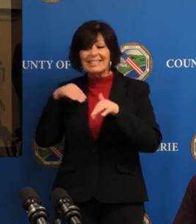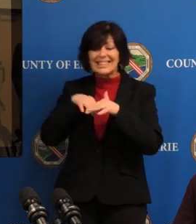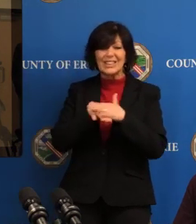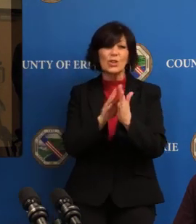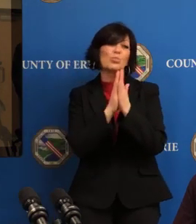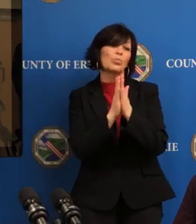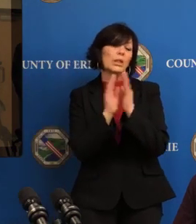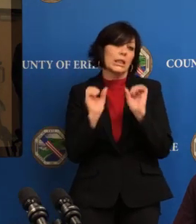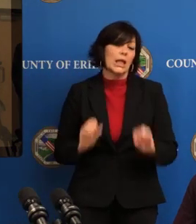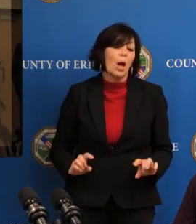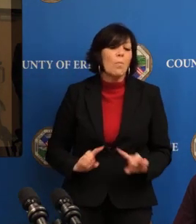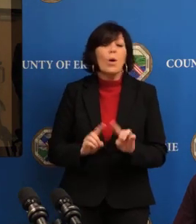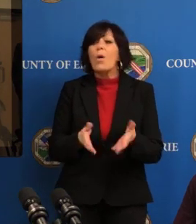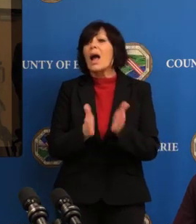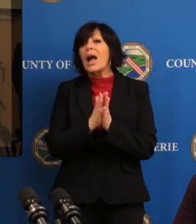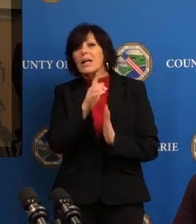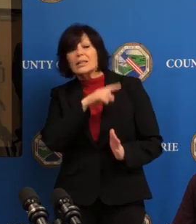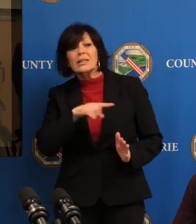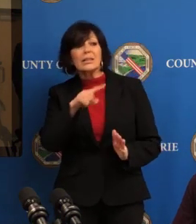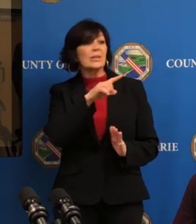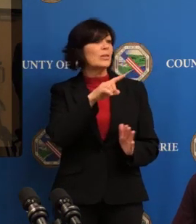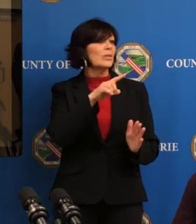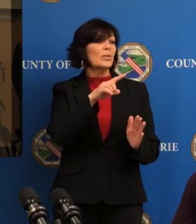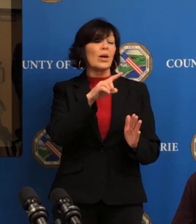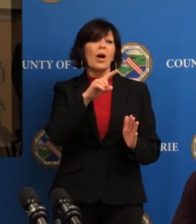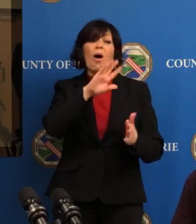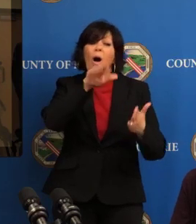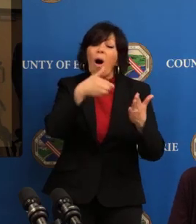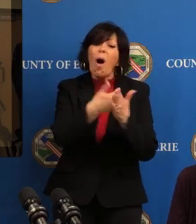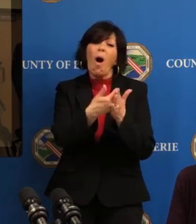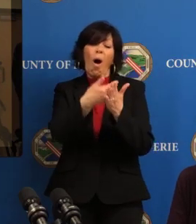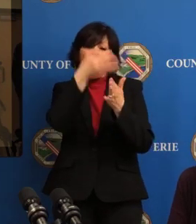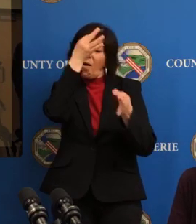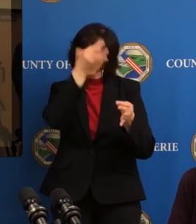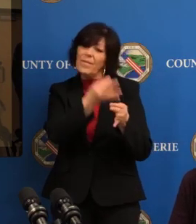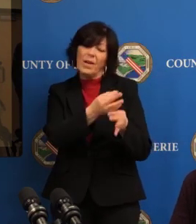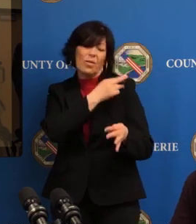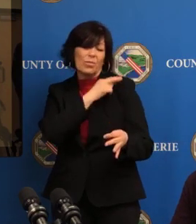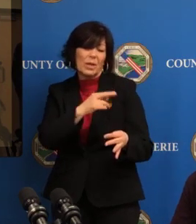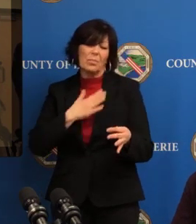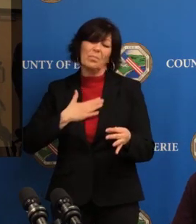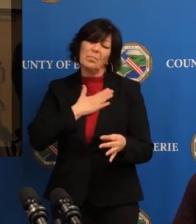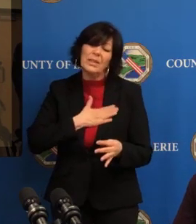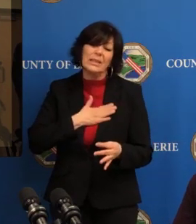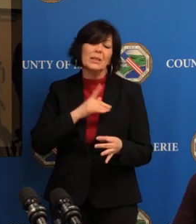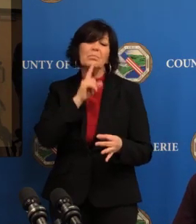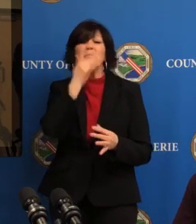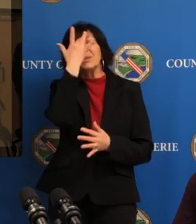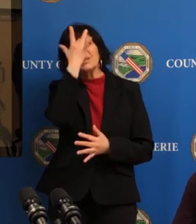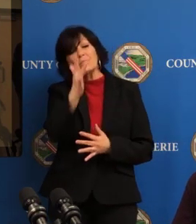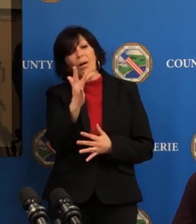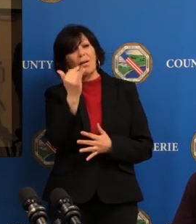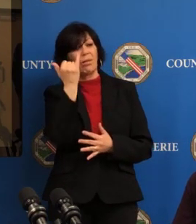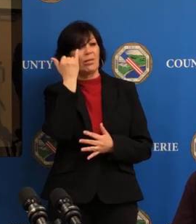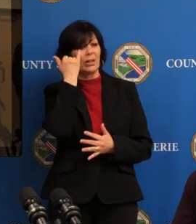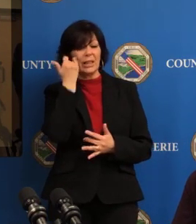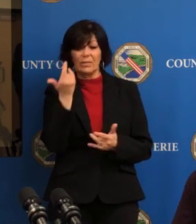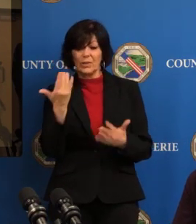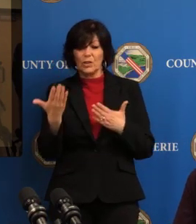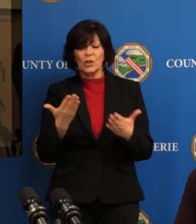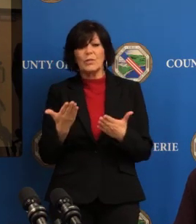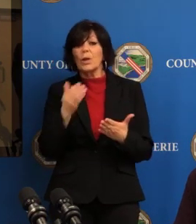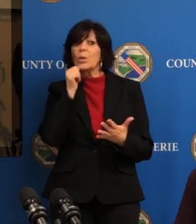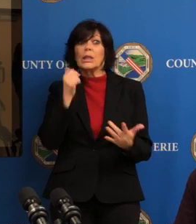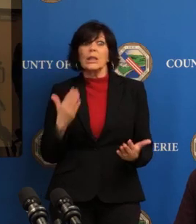just asking all and everyone, imams and the Muslim faith, please be smart. If you're going to have a service, which we're not